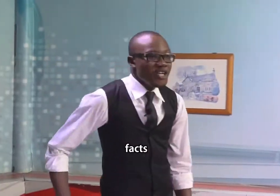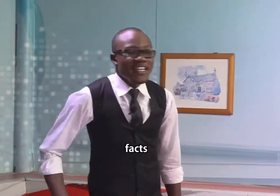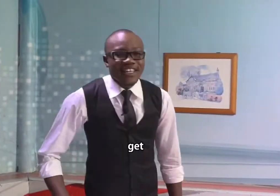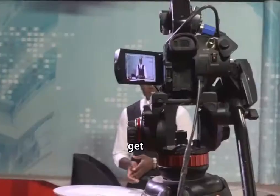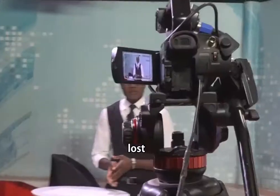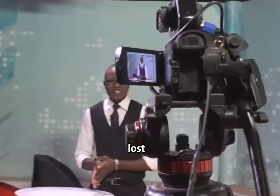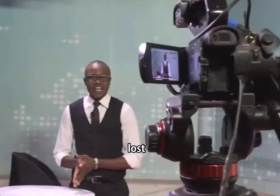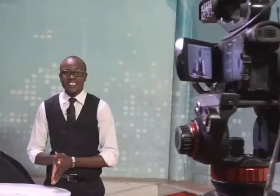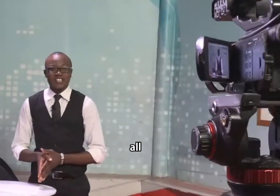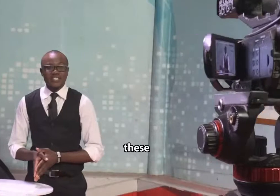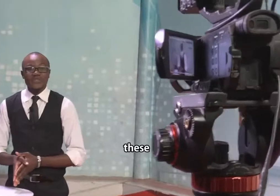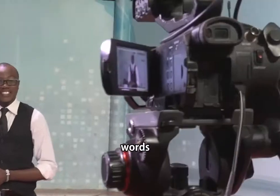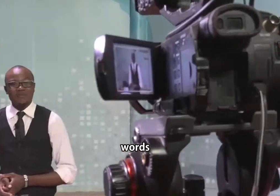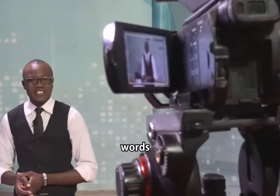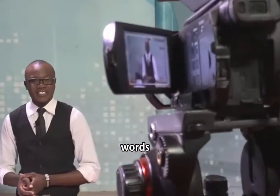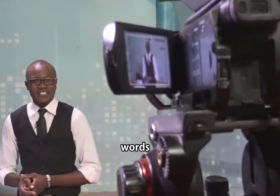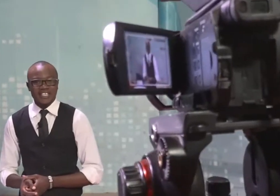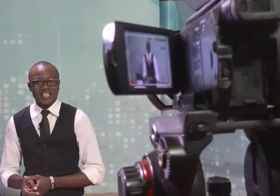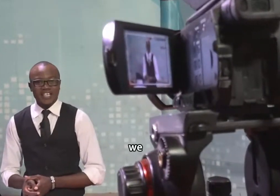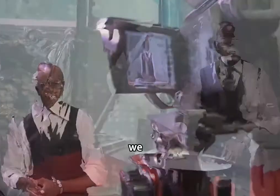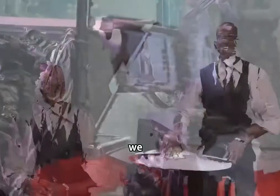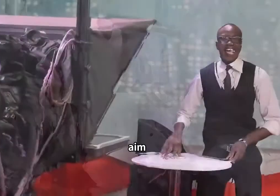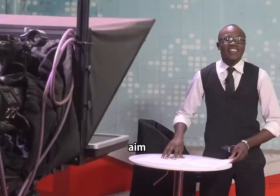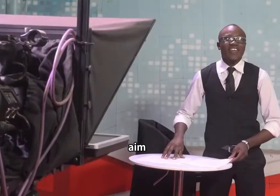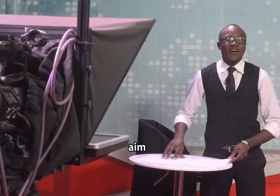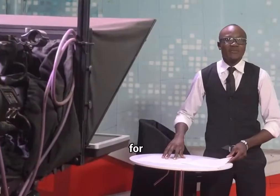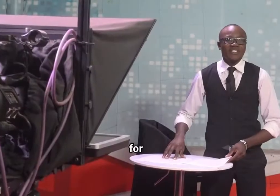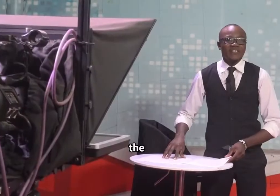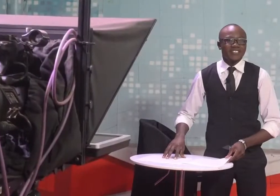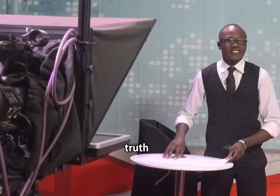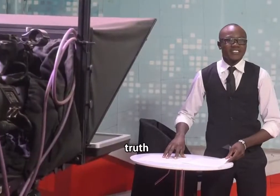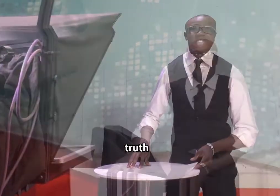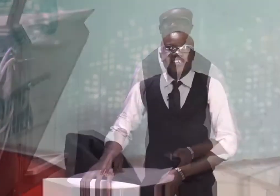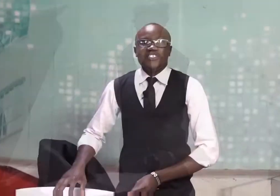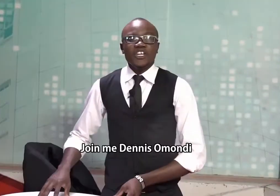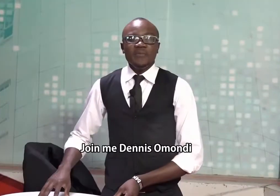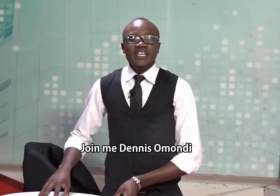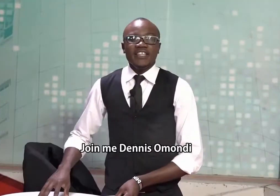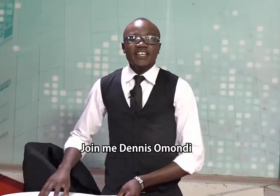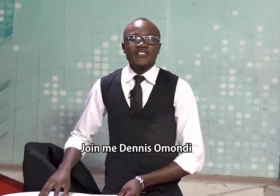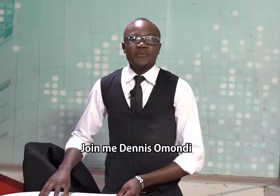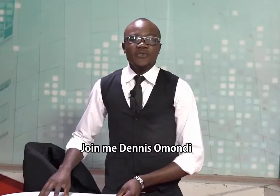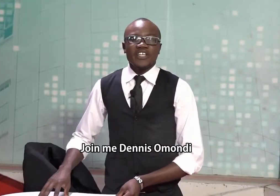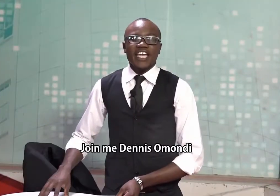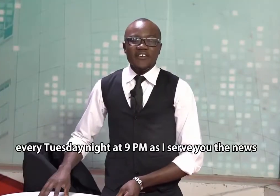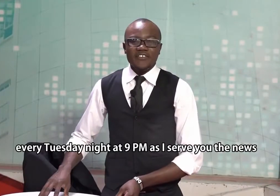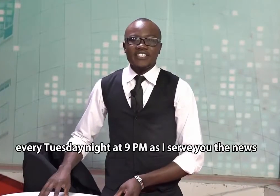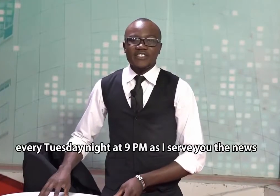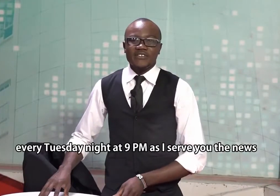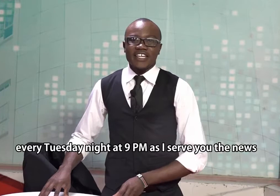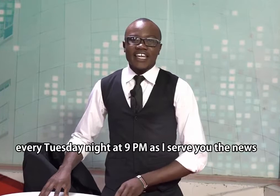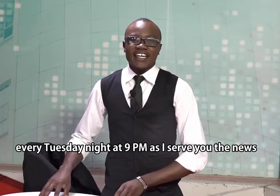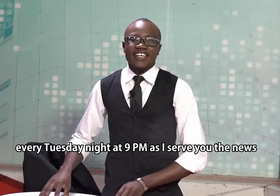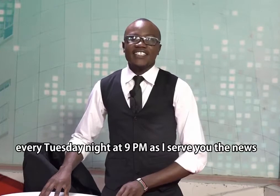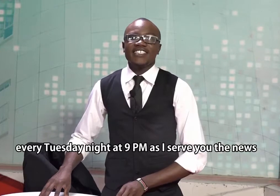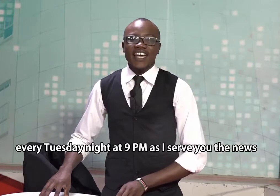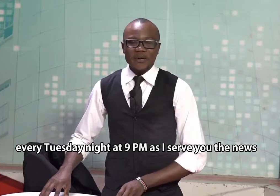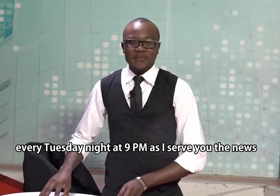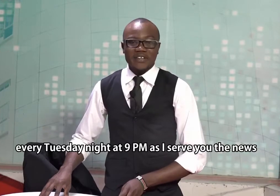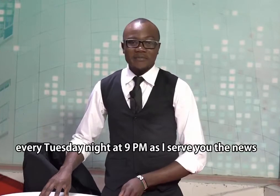facts get lost in all these words, we aim for the truth. Join me, Denis. Kennedy Somondi every Tuesday night at 9 p.m.